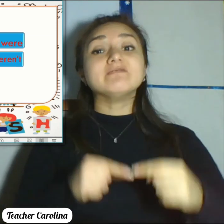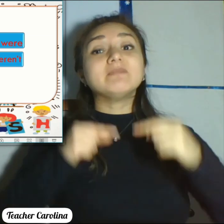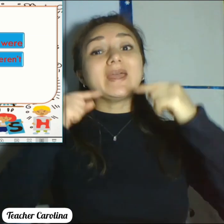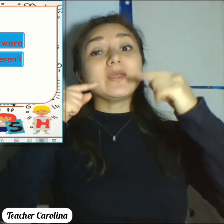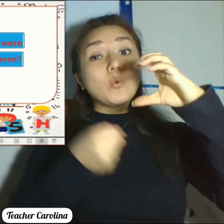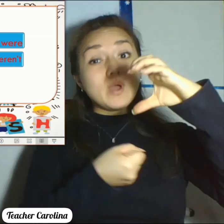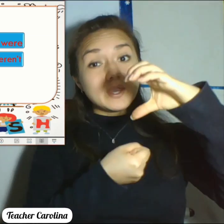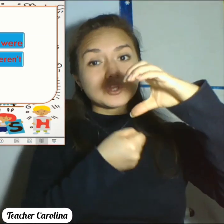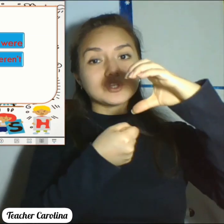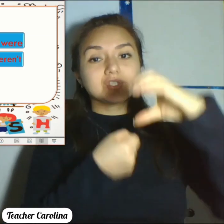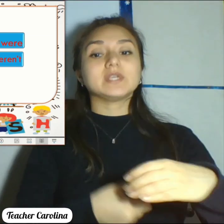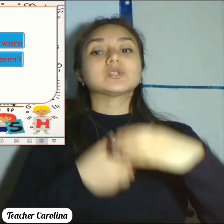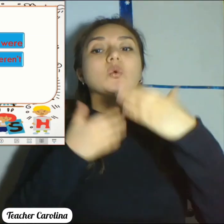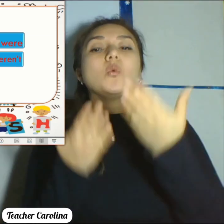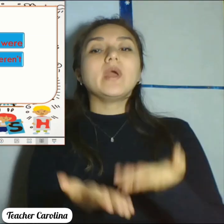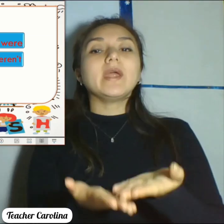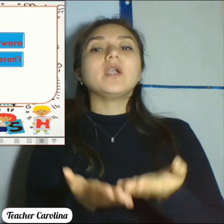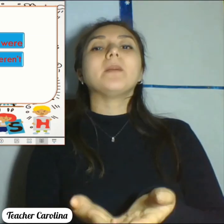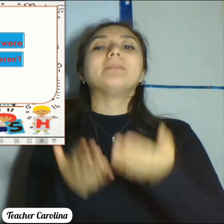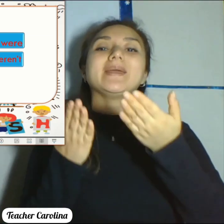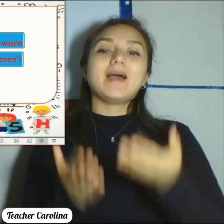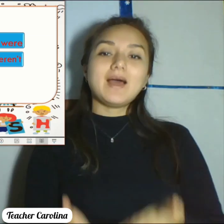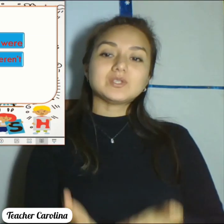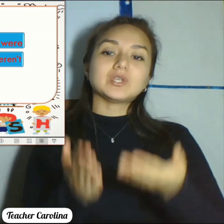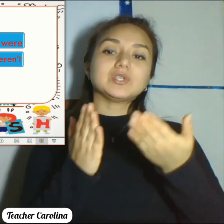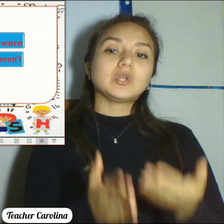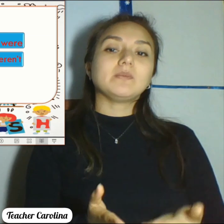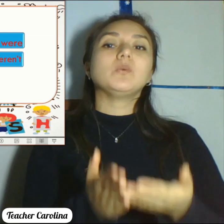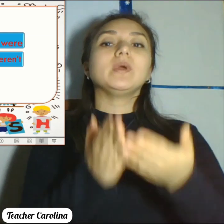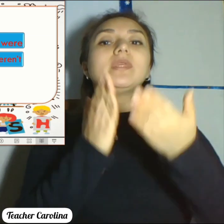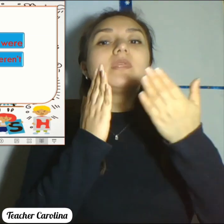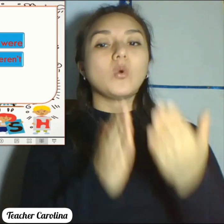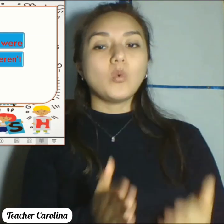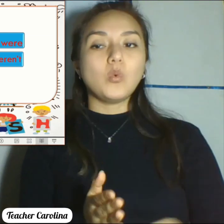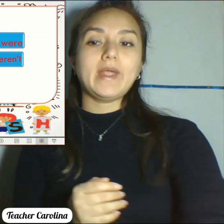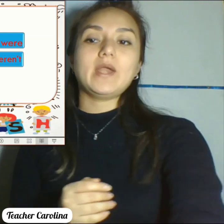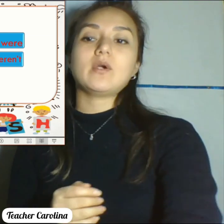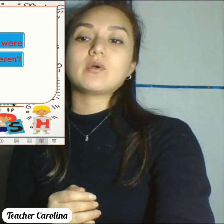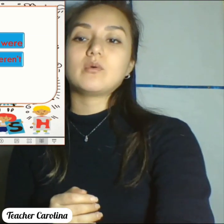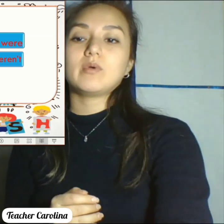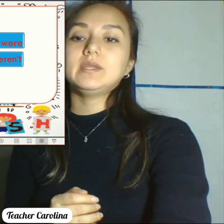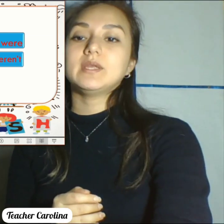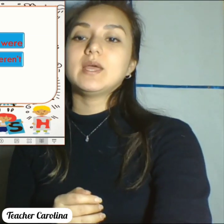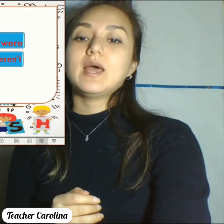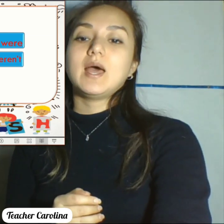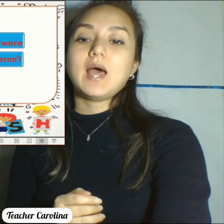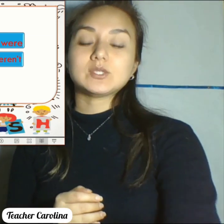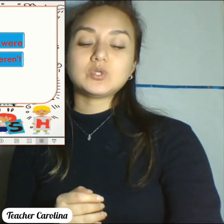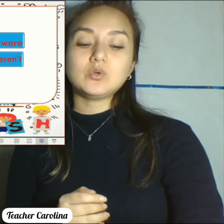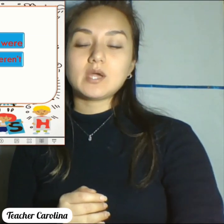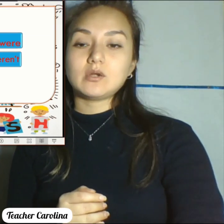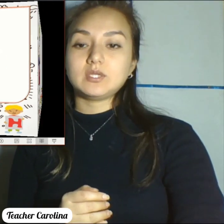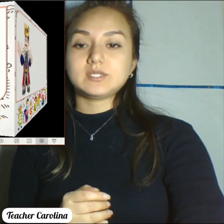my question says where, my answer is going to be with where, right? As you can notice in